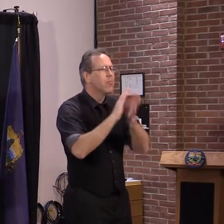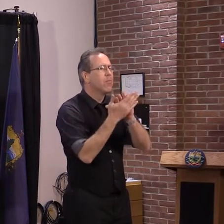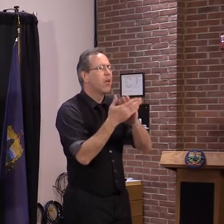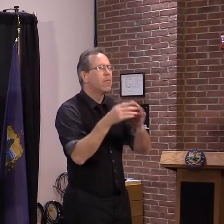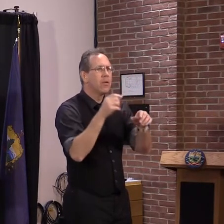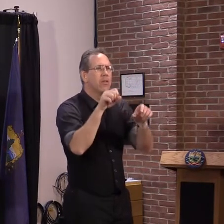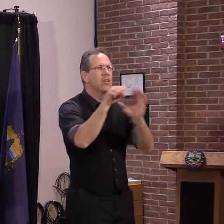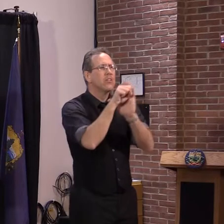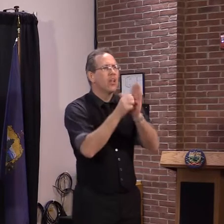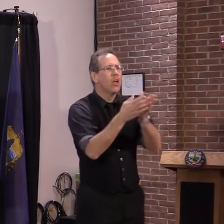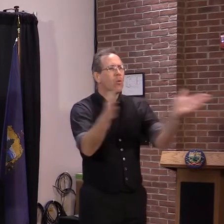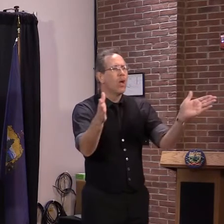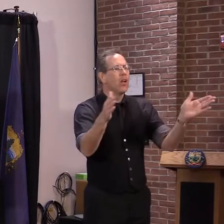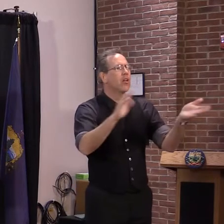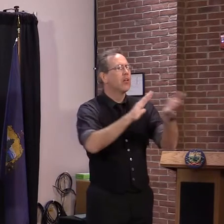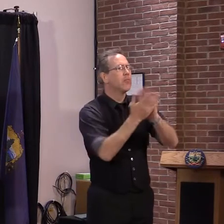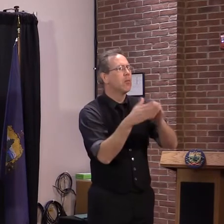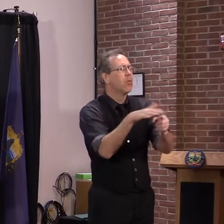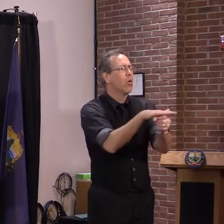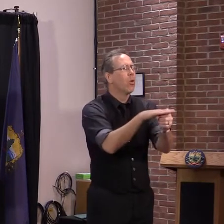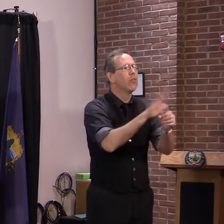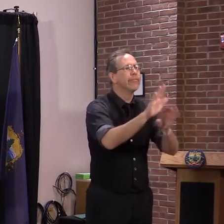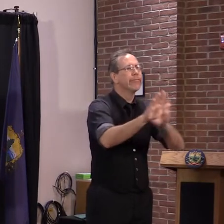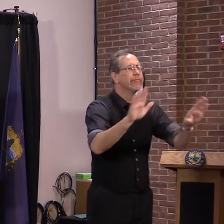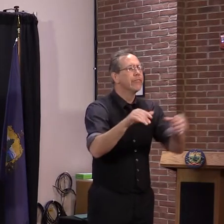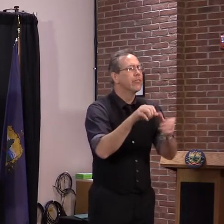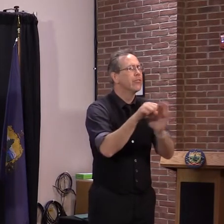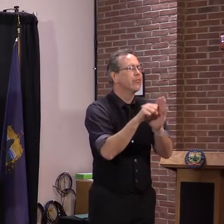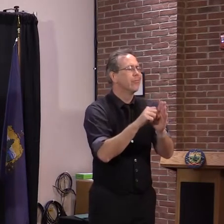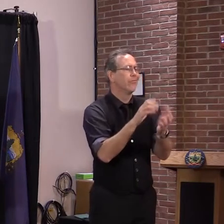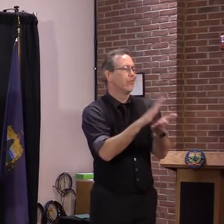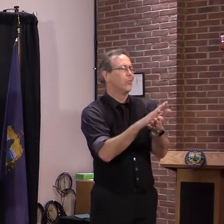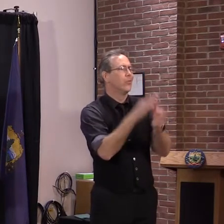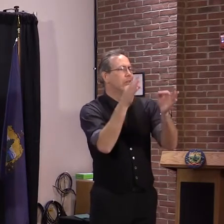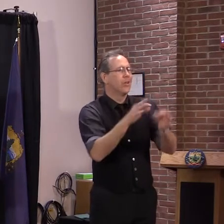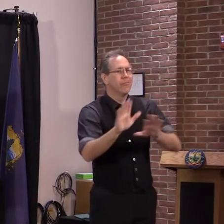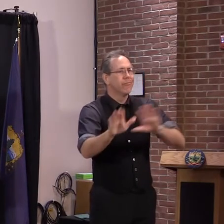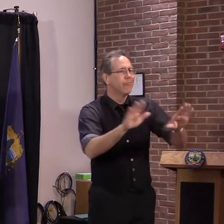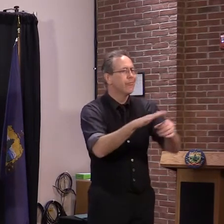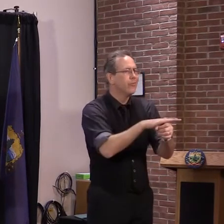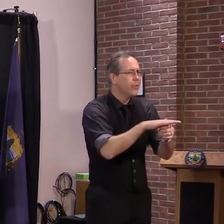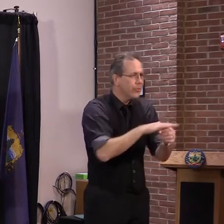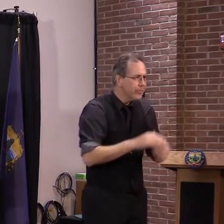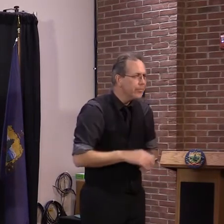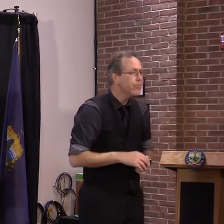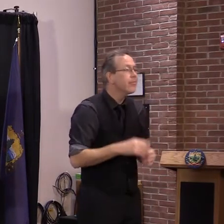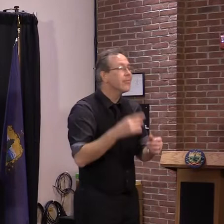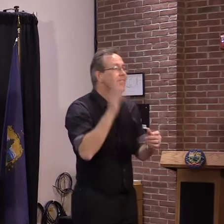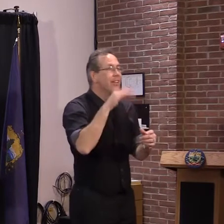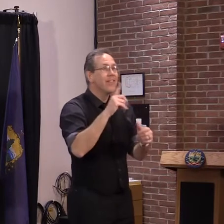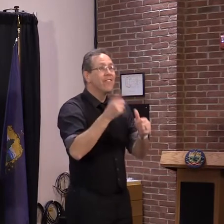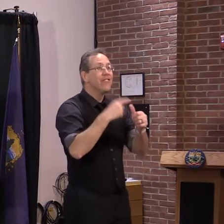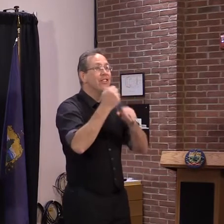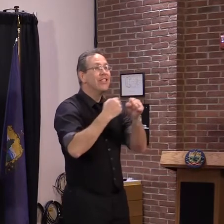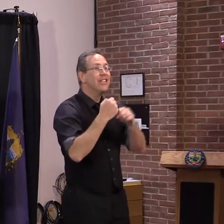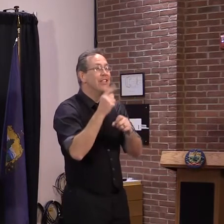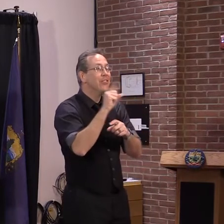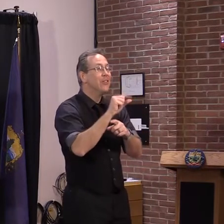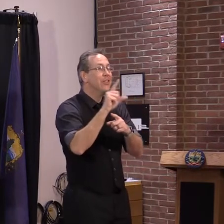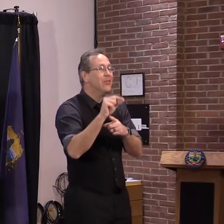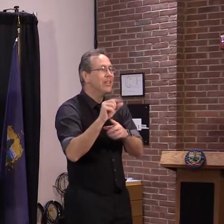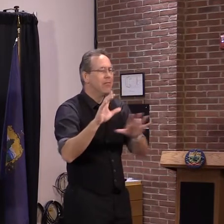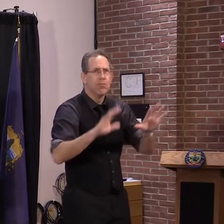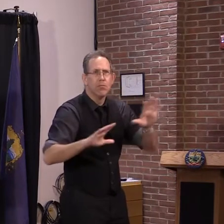communities' willingness and readiness to move forward in these areas. And these, as we saw, you know, in the first year of the pandemic, sometimes it's more difficult coming out